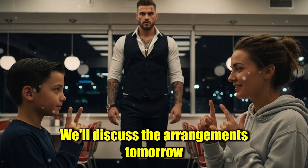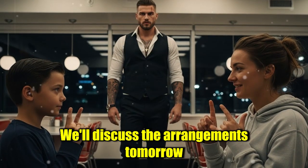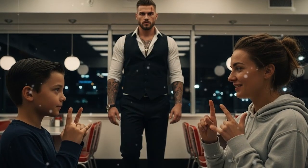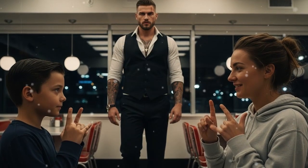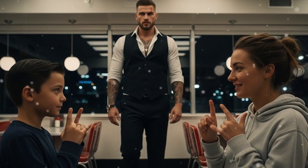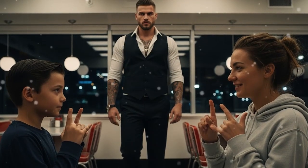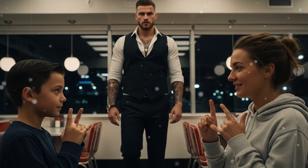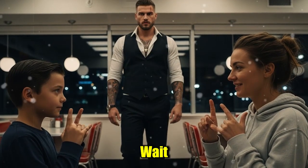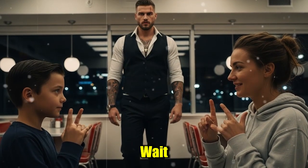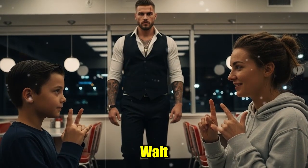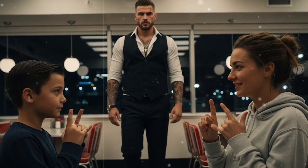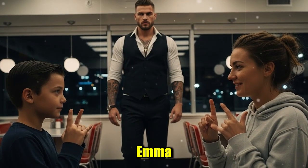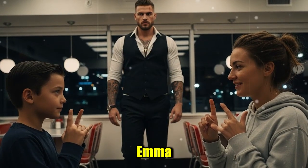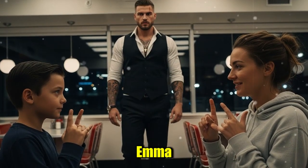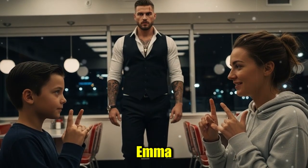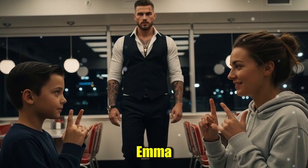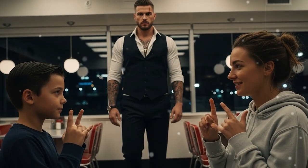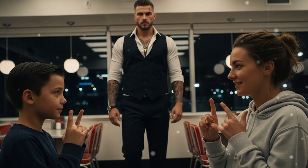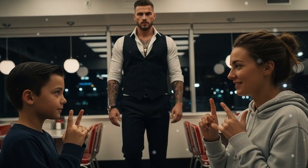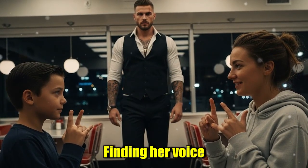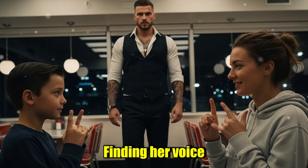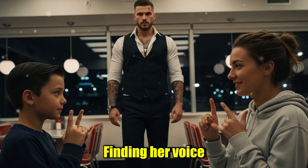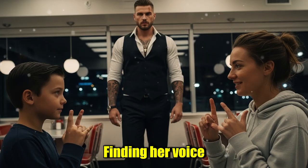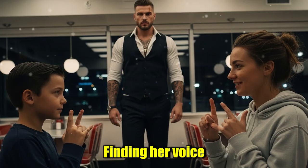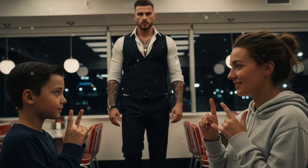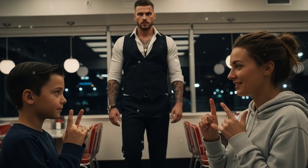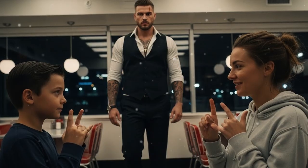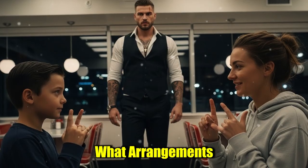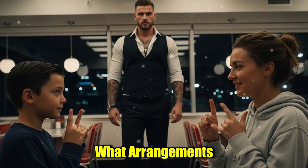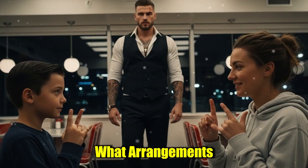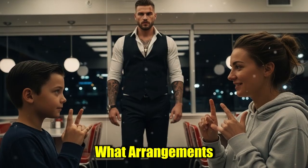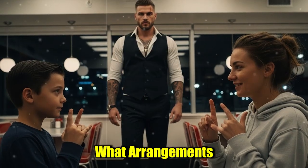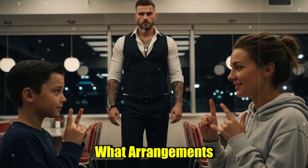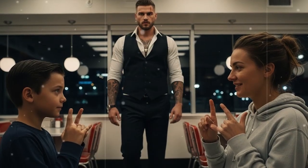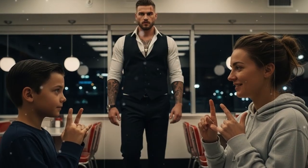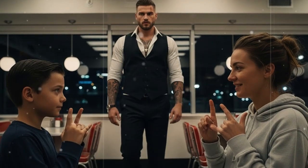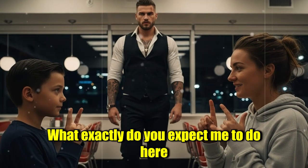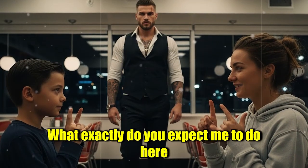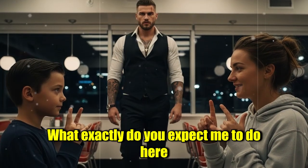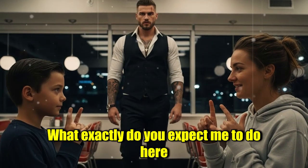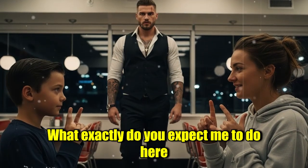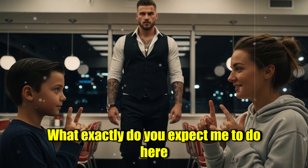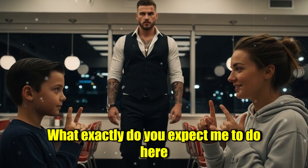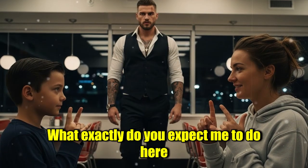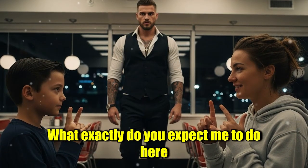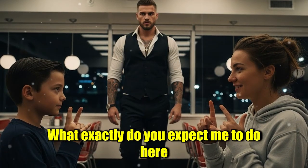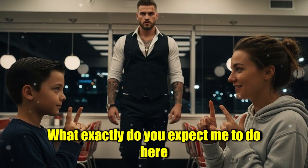tomorrow. Wait, Emma said, finding her voice. What arrangements? What exactly do you expect me to do